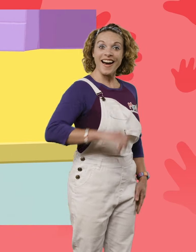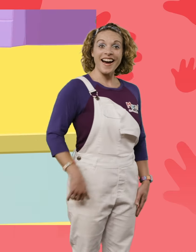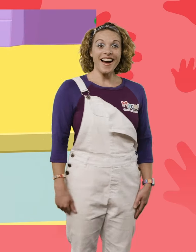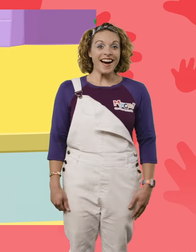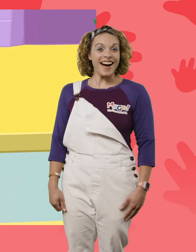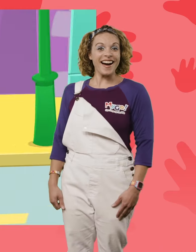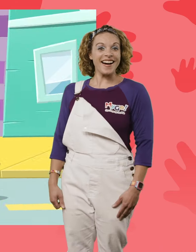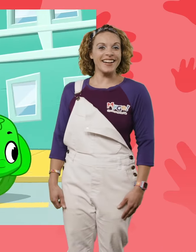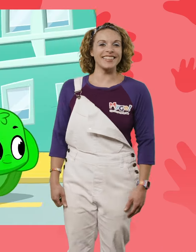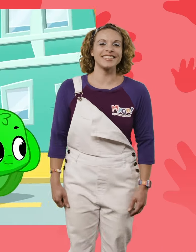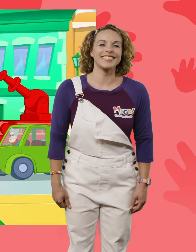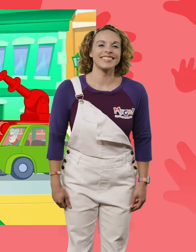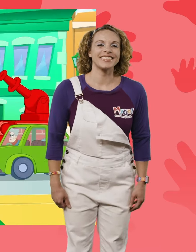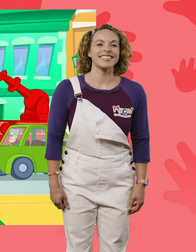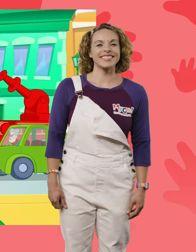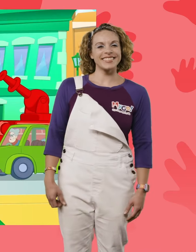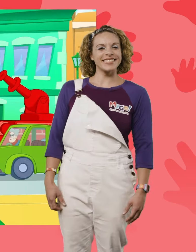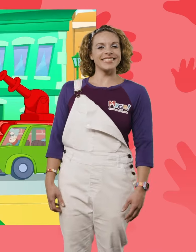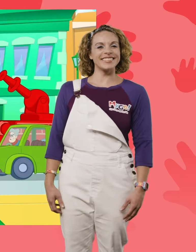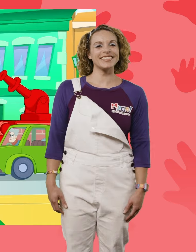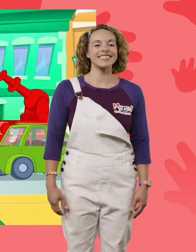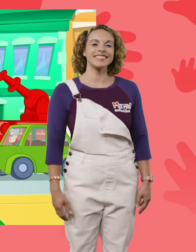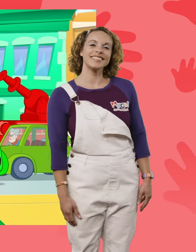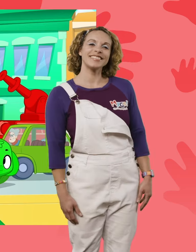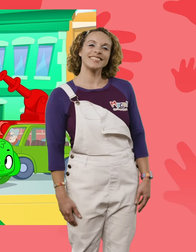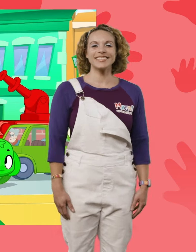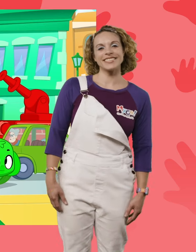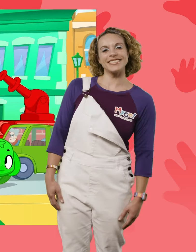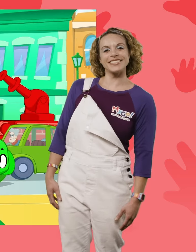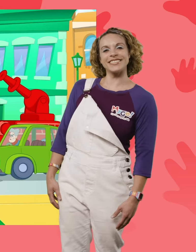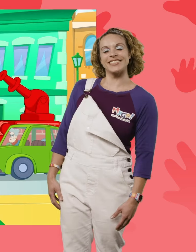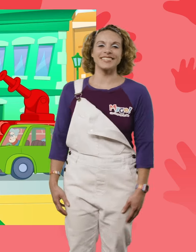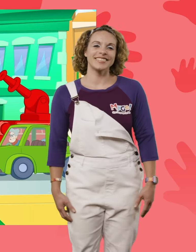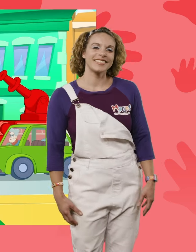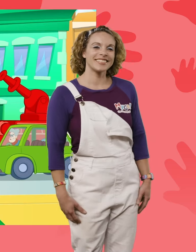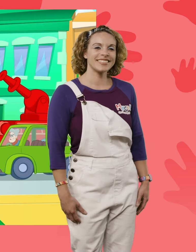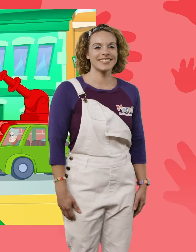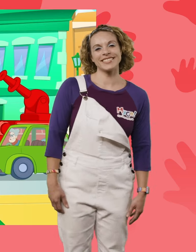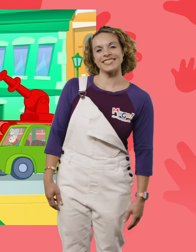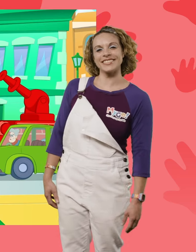Help too.